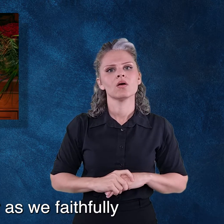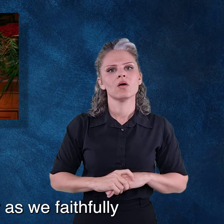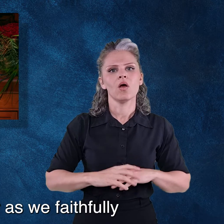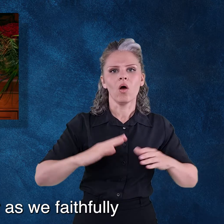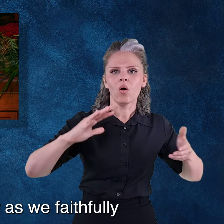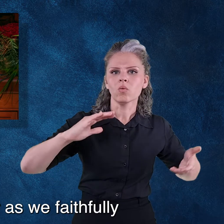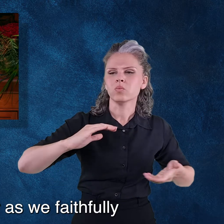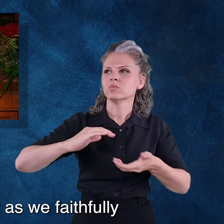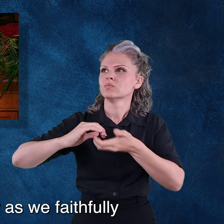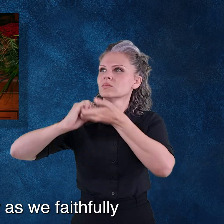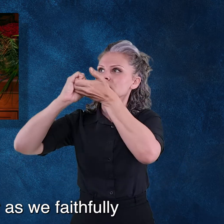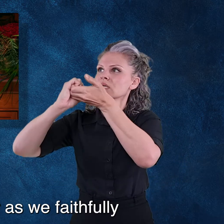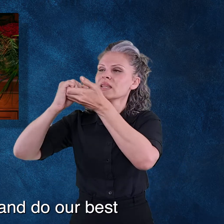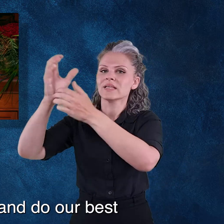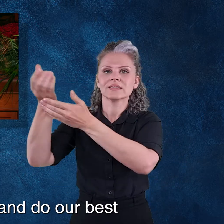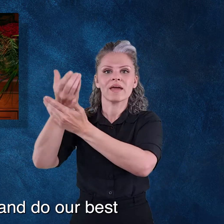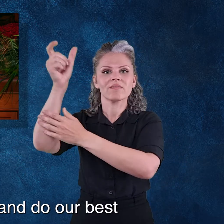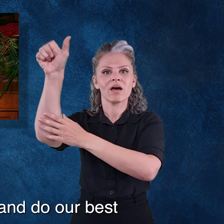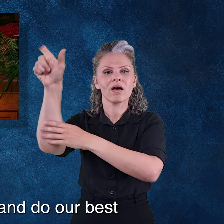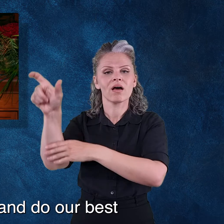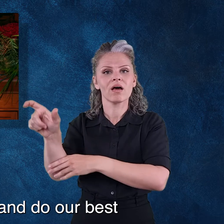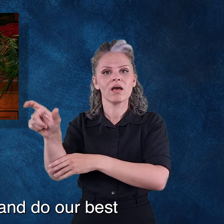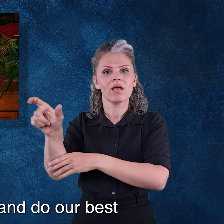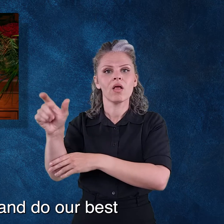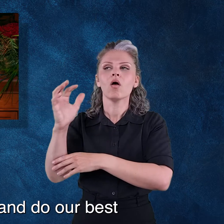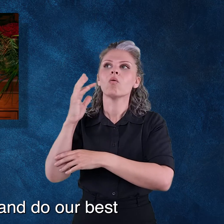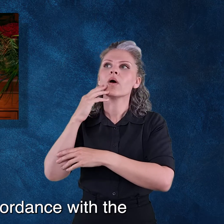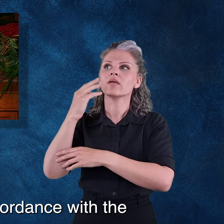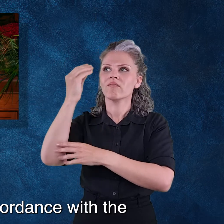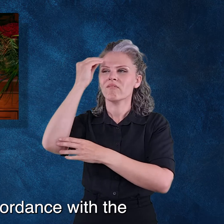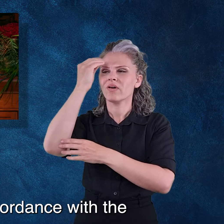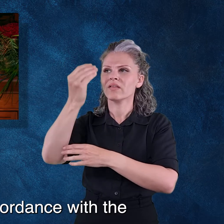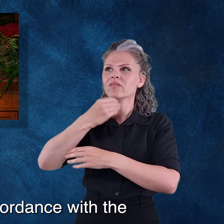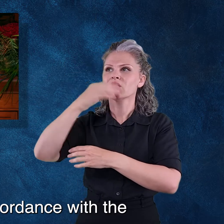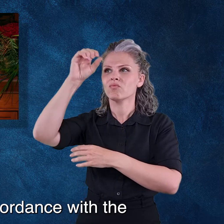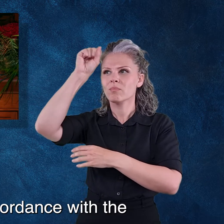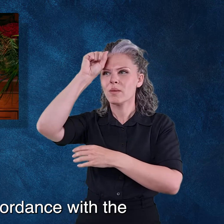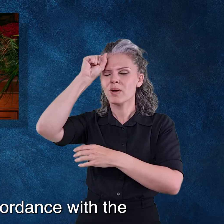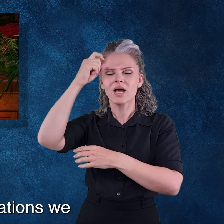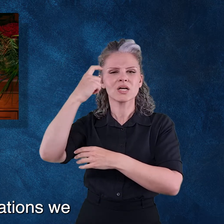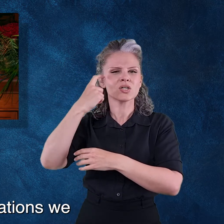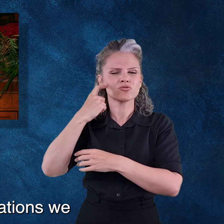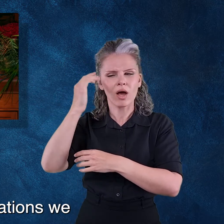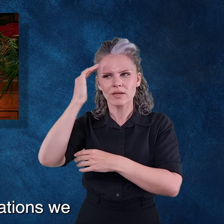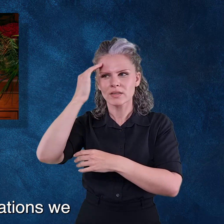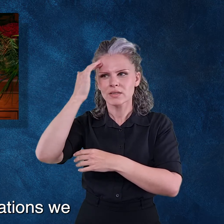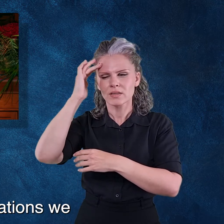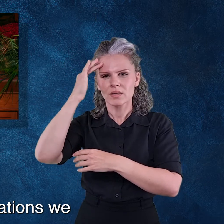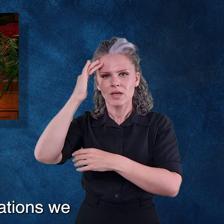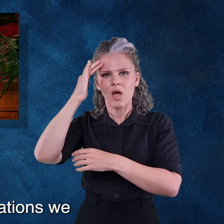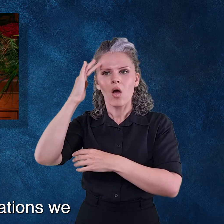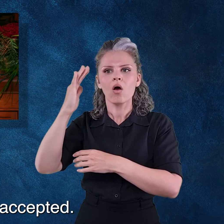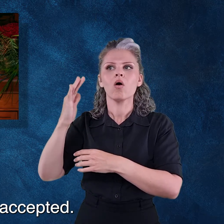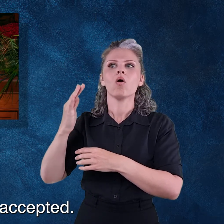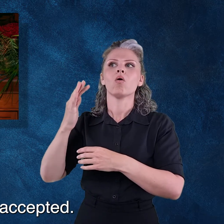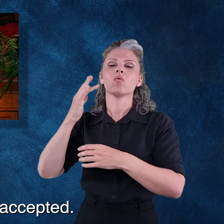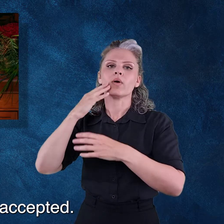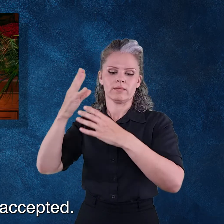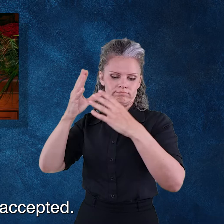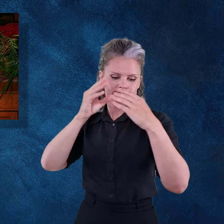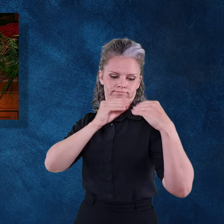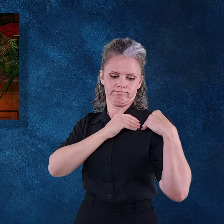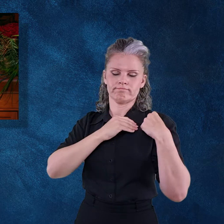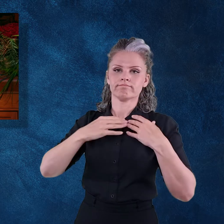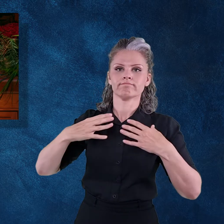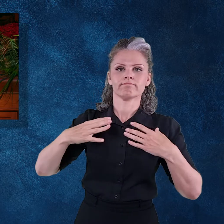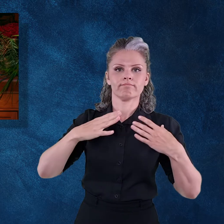and with the Savior as we faithfully remember and do our best to live in accordance with the obligations we have accepted.